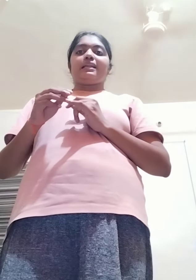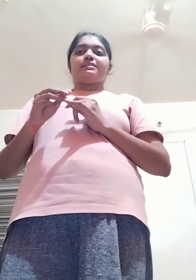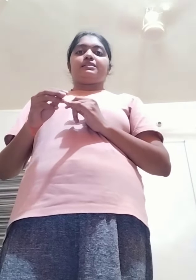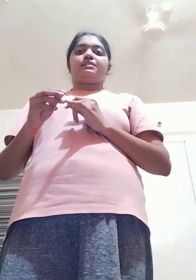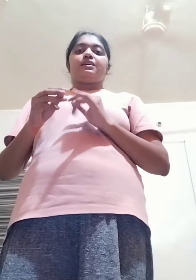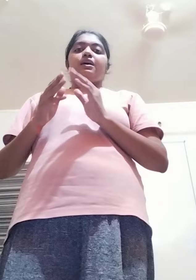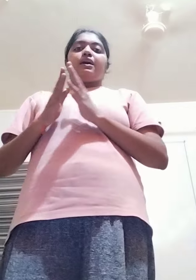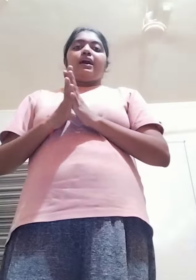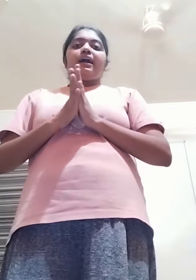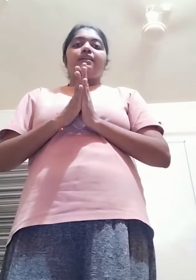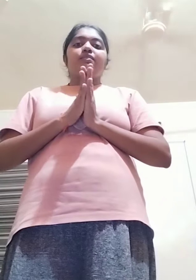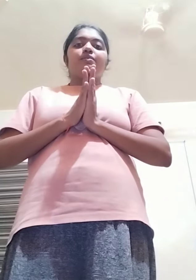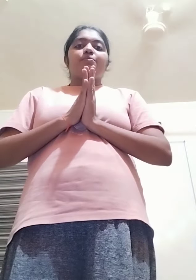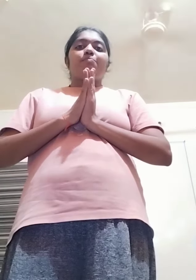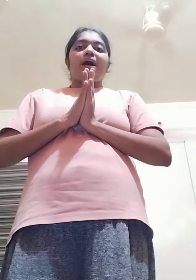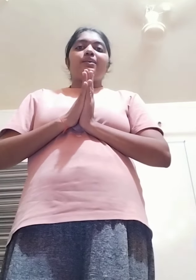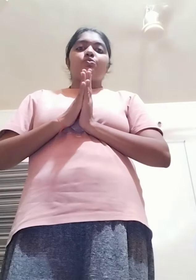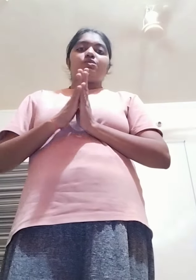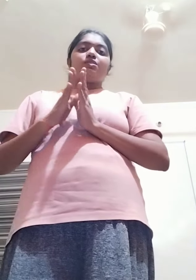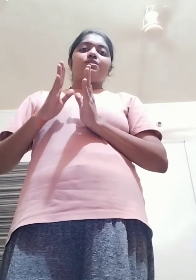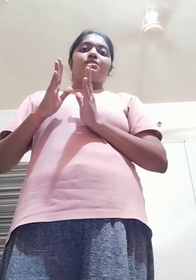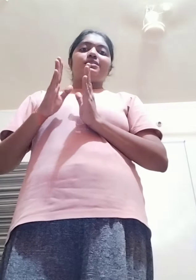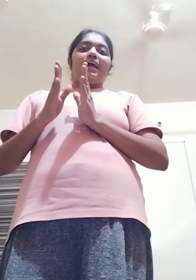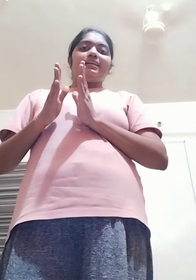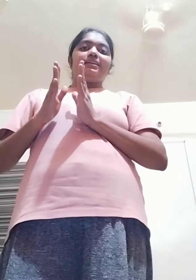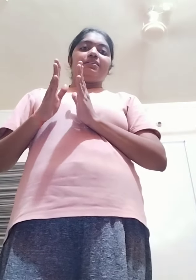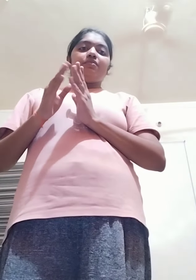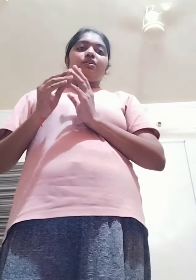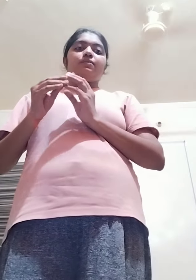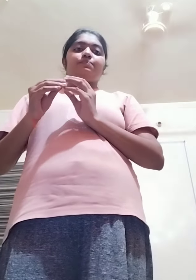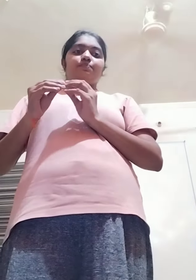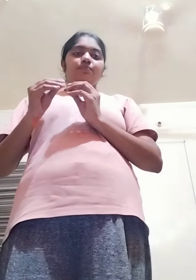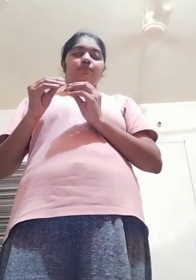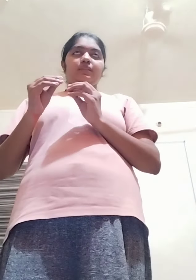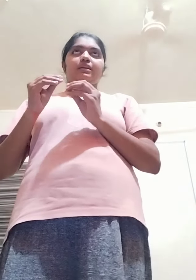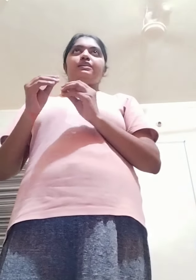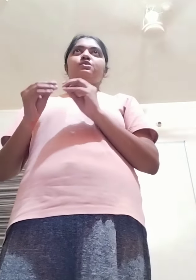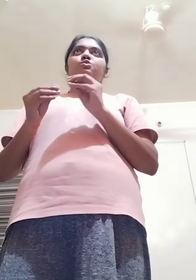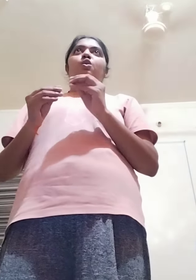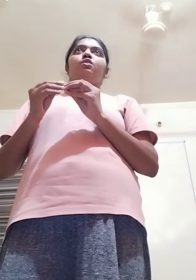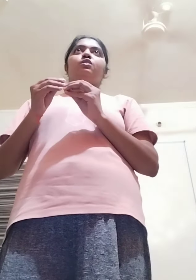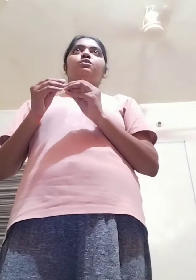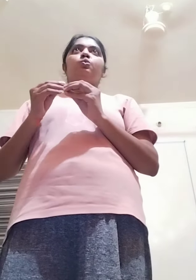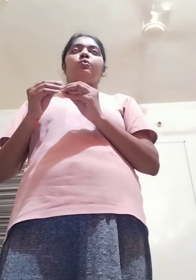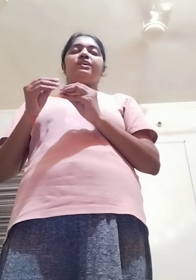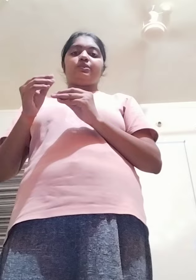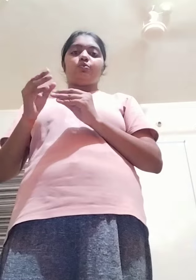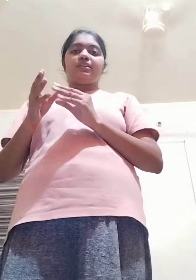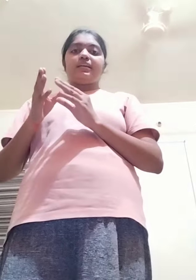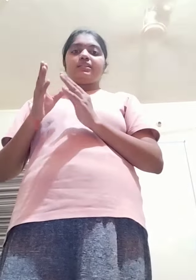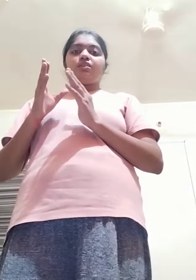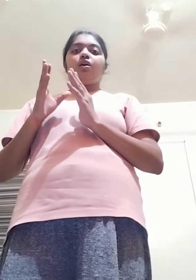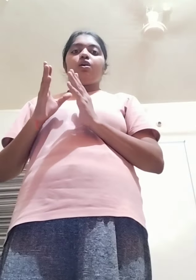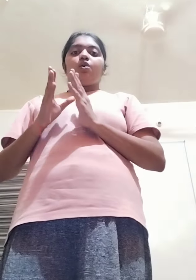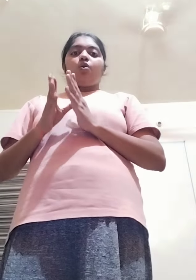classes. And by using this static keyword, it is no need to create the